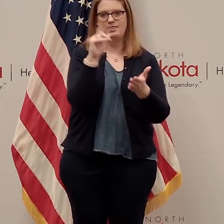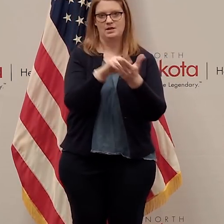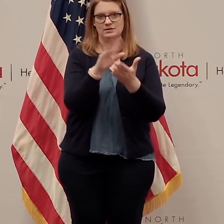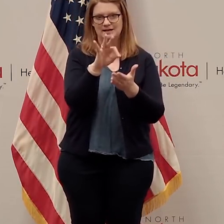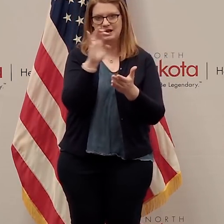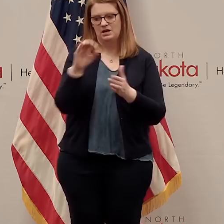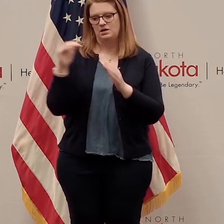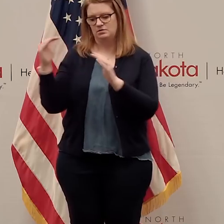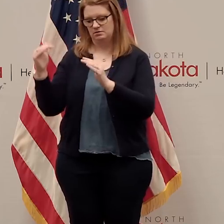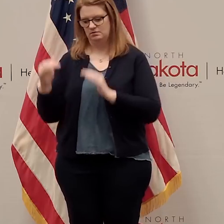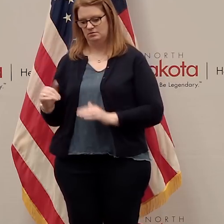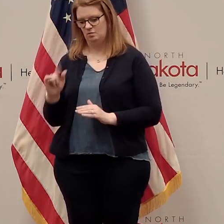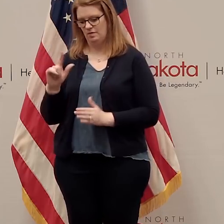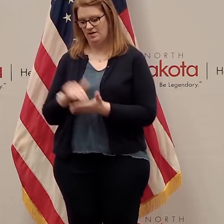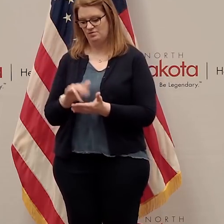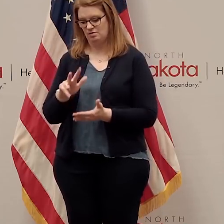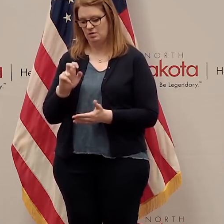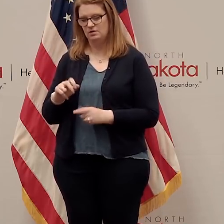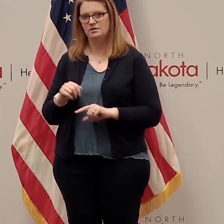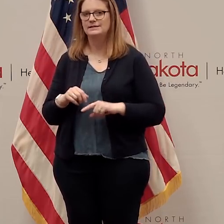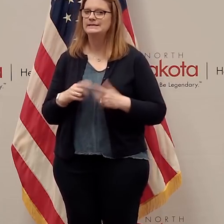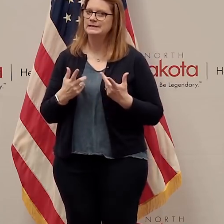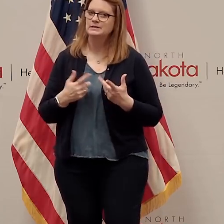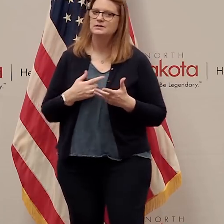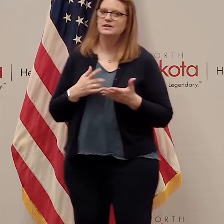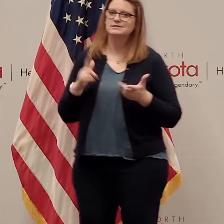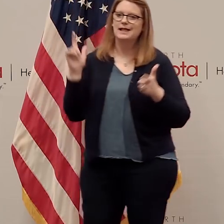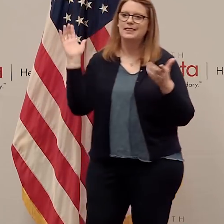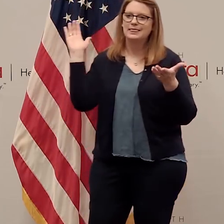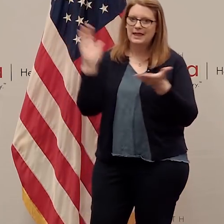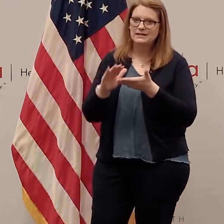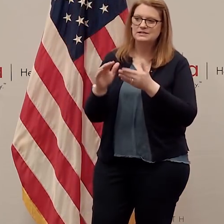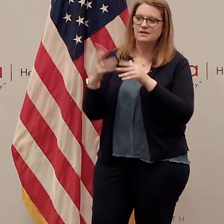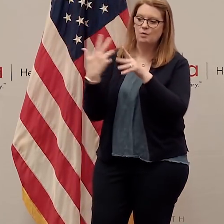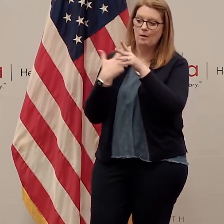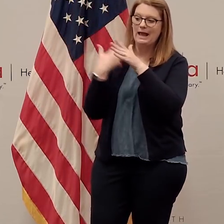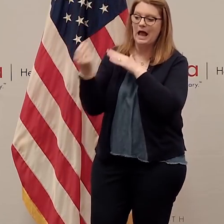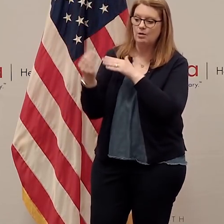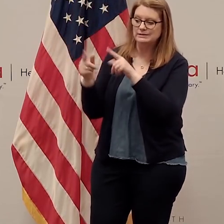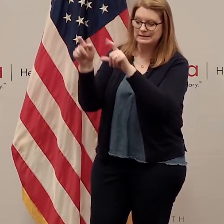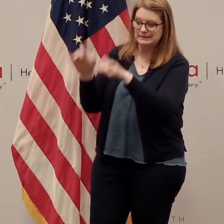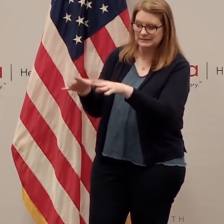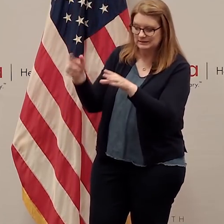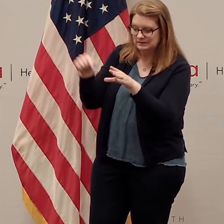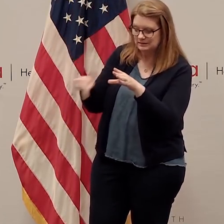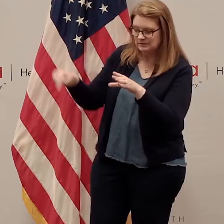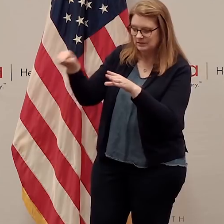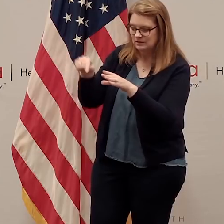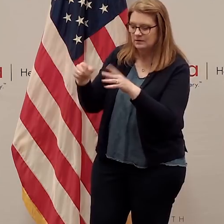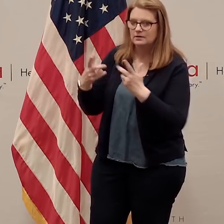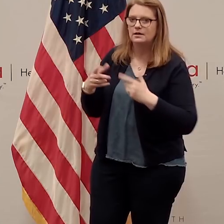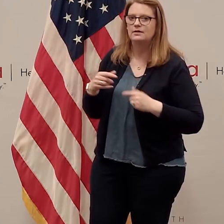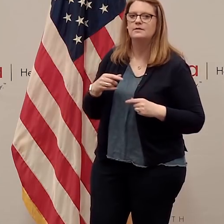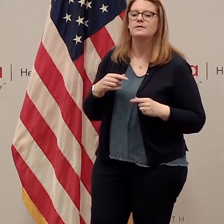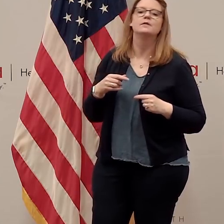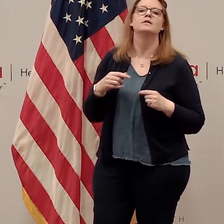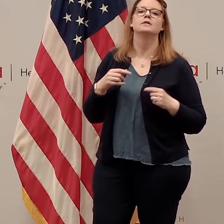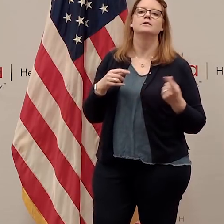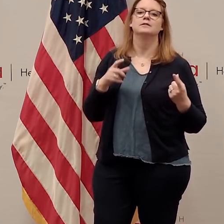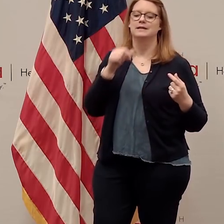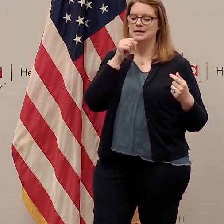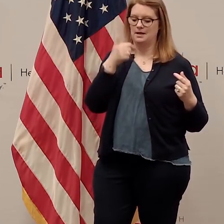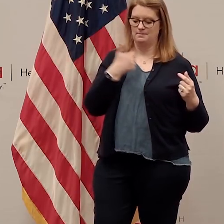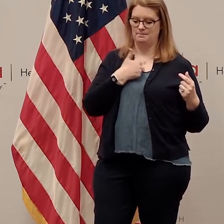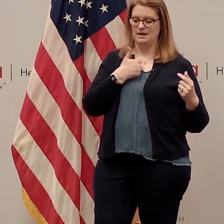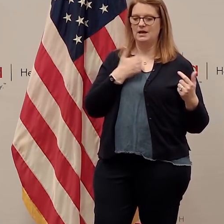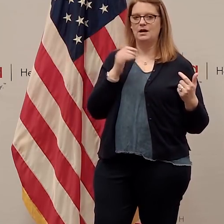outbound. We need to make sure, again, I'm still seeing an occasional thing on social media, not me personally, but because I